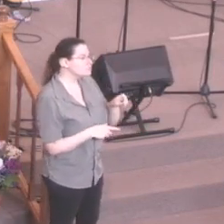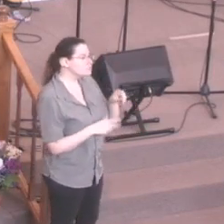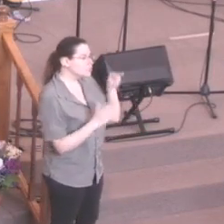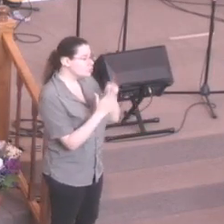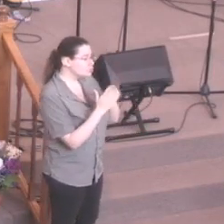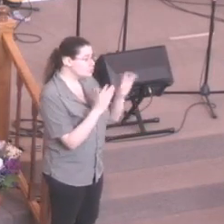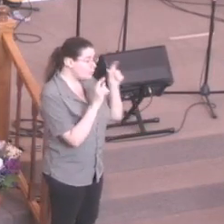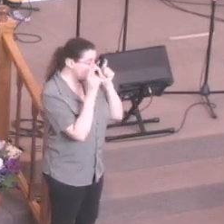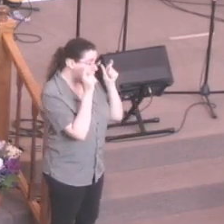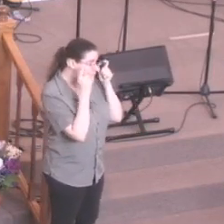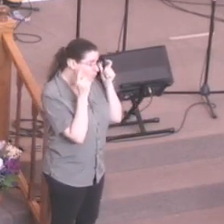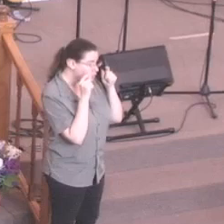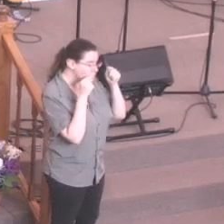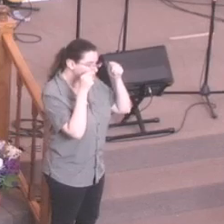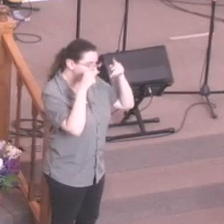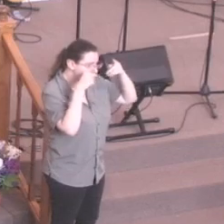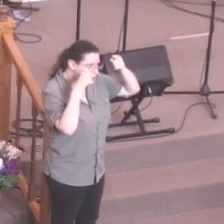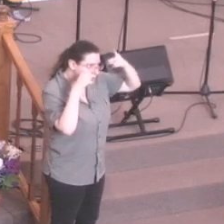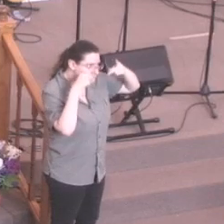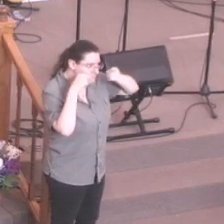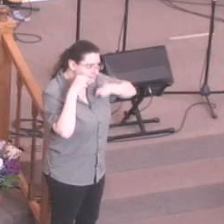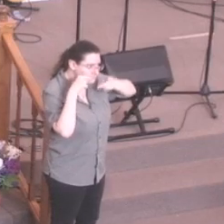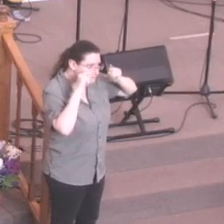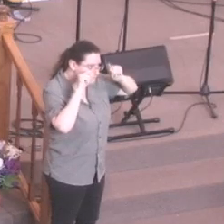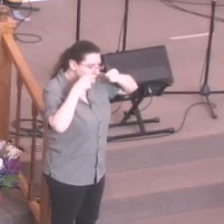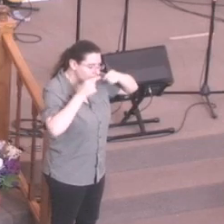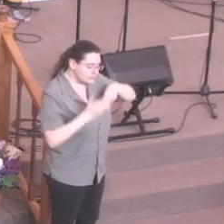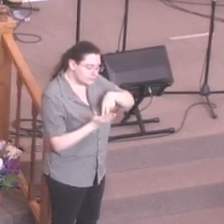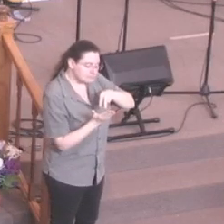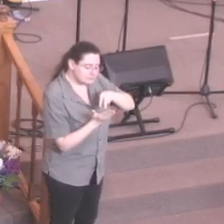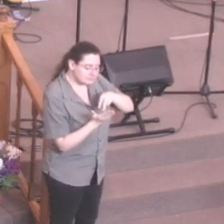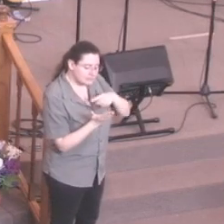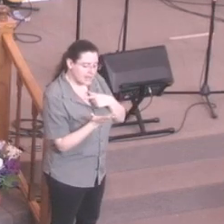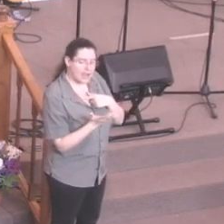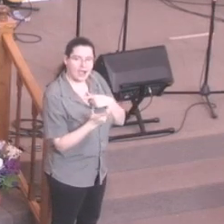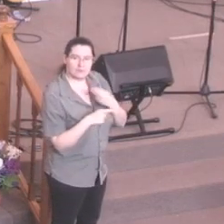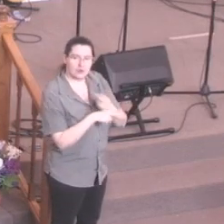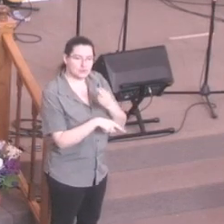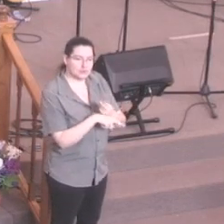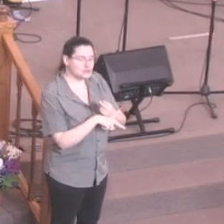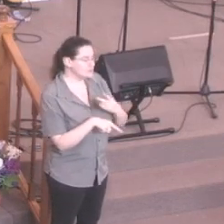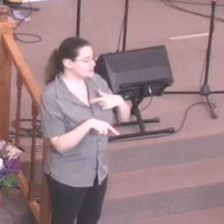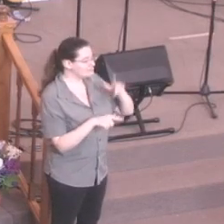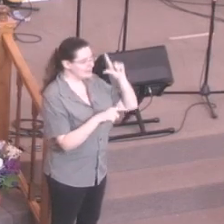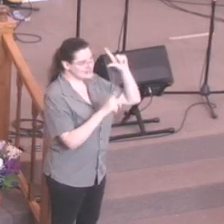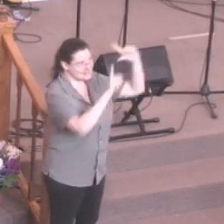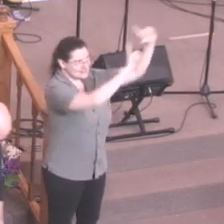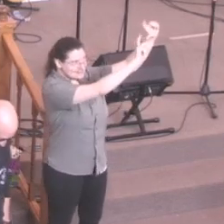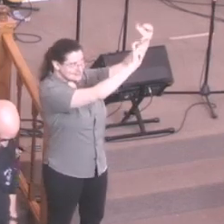bifocals. So we're going to take an offering up and get him a selfie stick so he can get